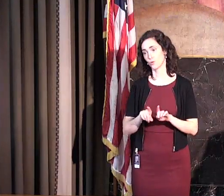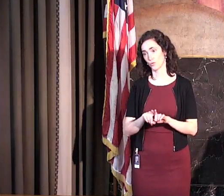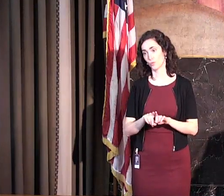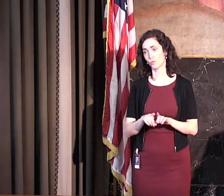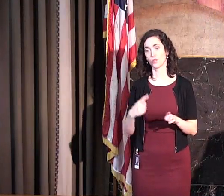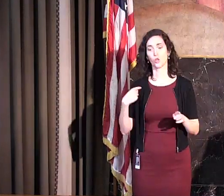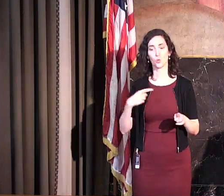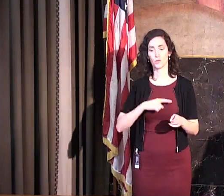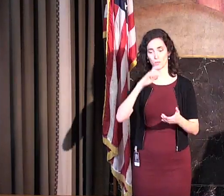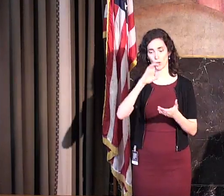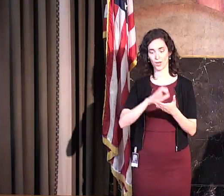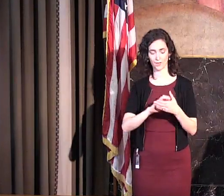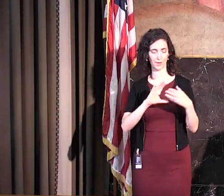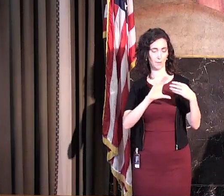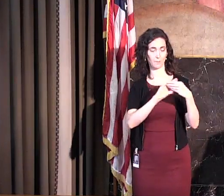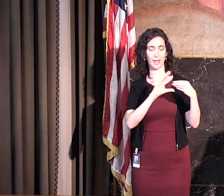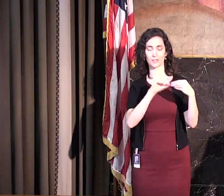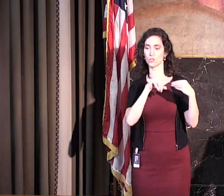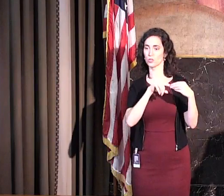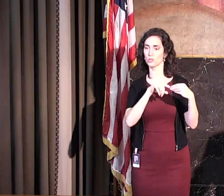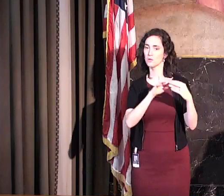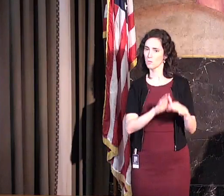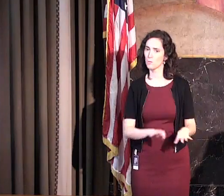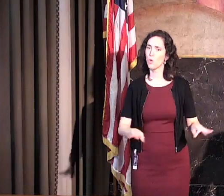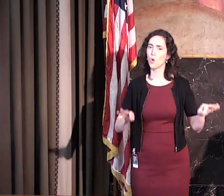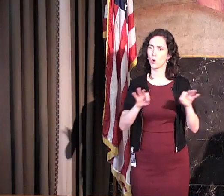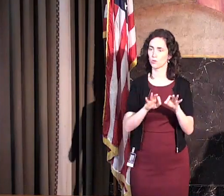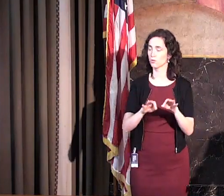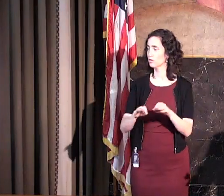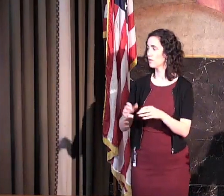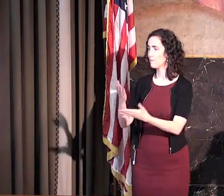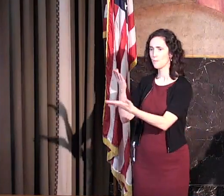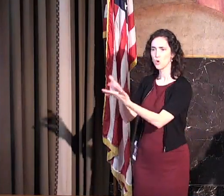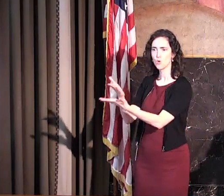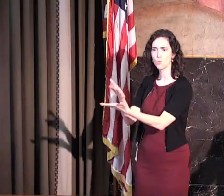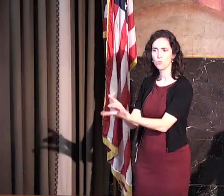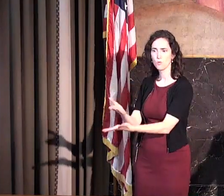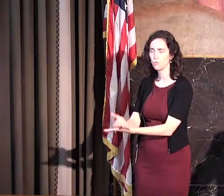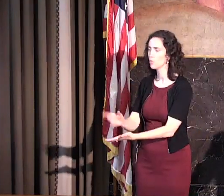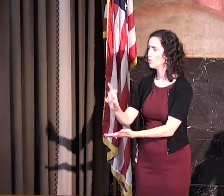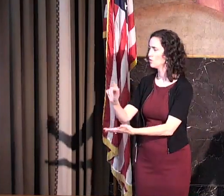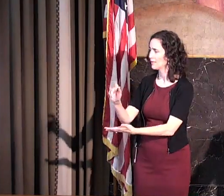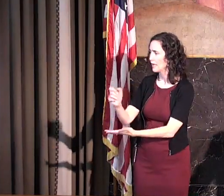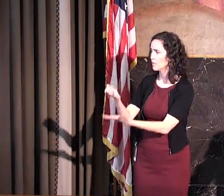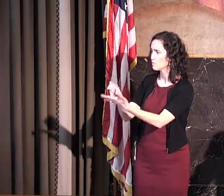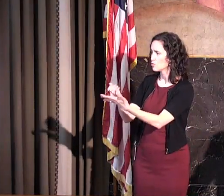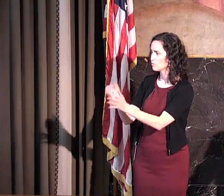message is extremely compelling and supported by all the evidence, all the data that you just saw,